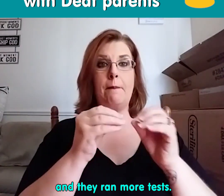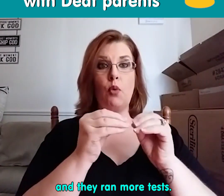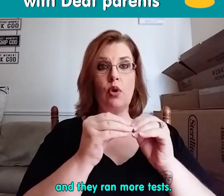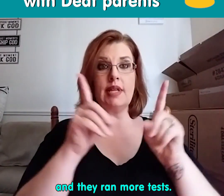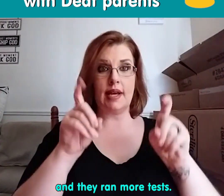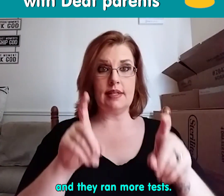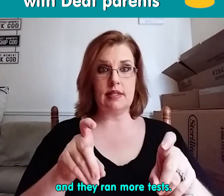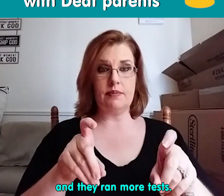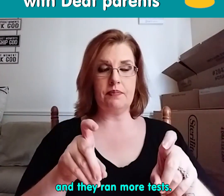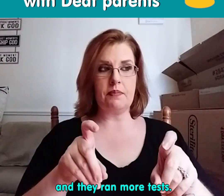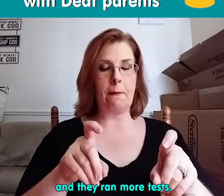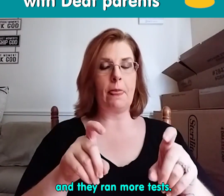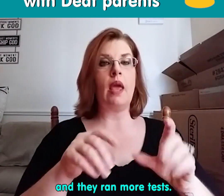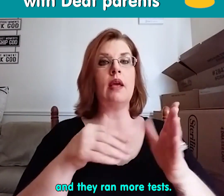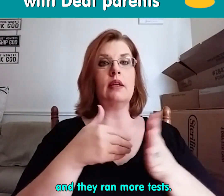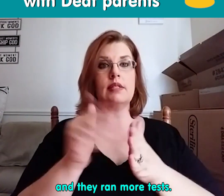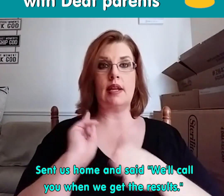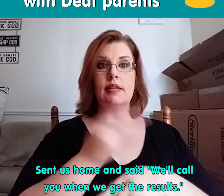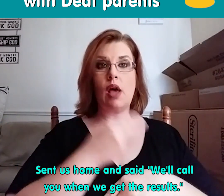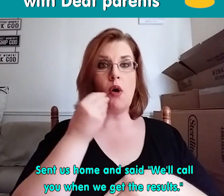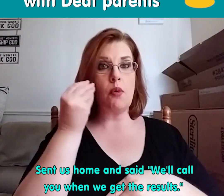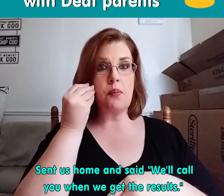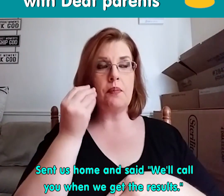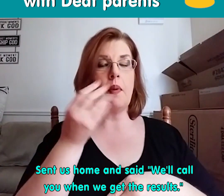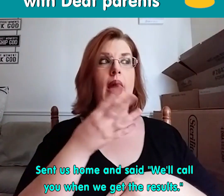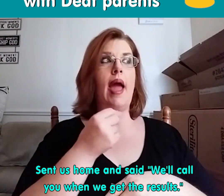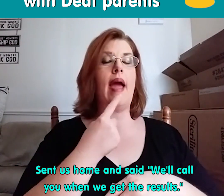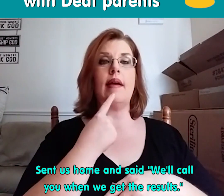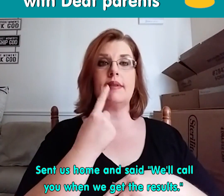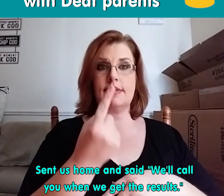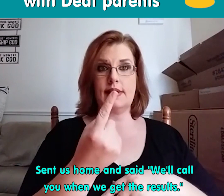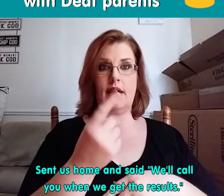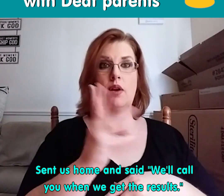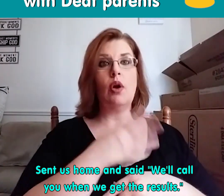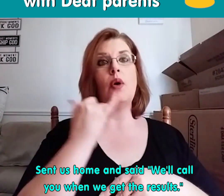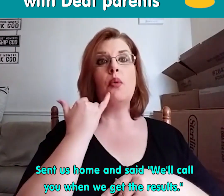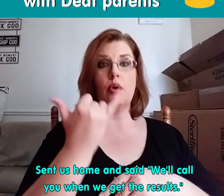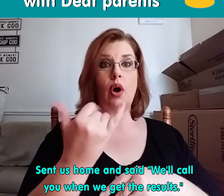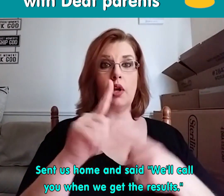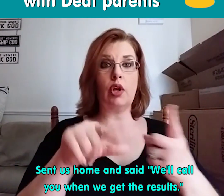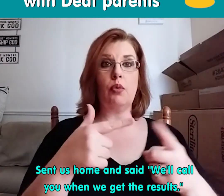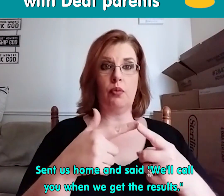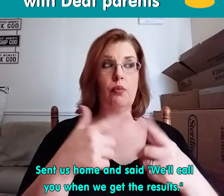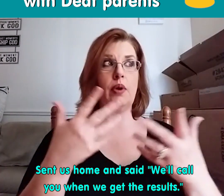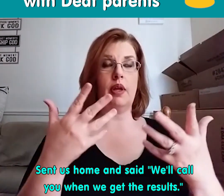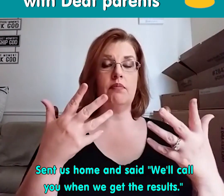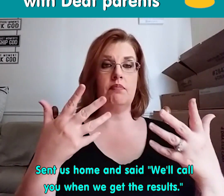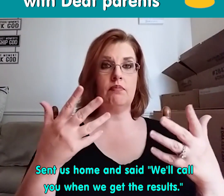leukemia. So we are going to send you to a specialist. So I said,